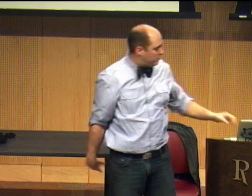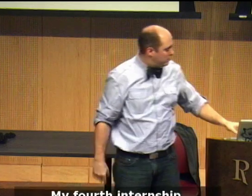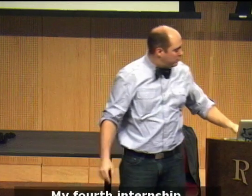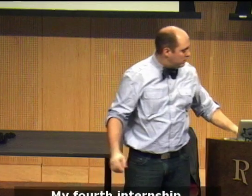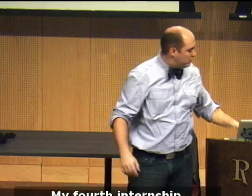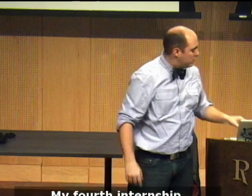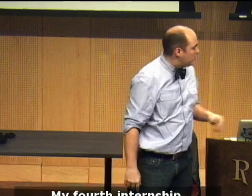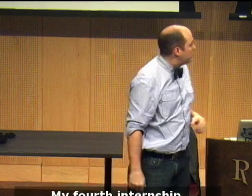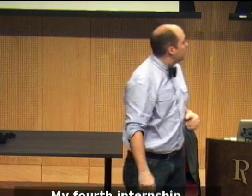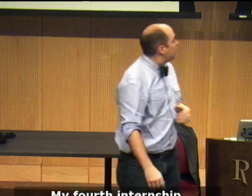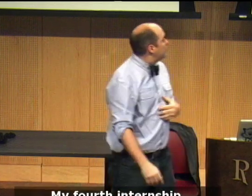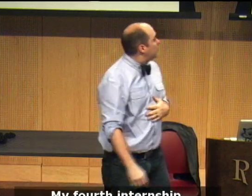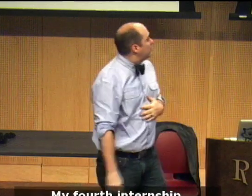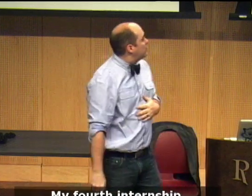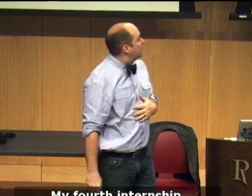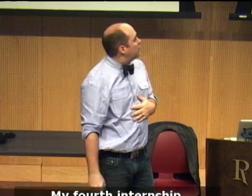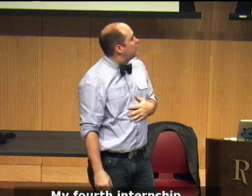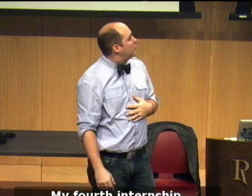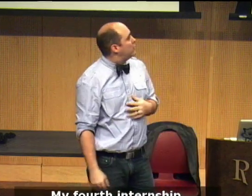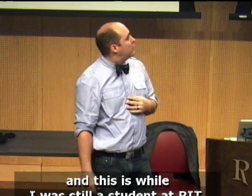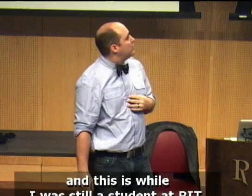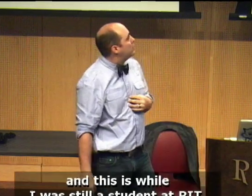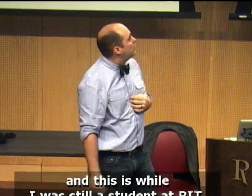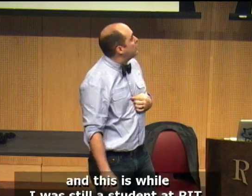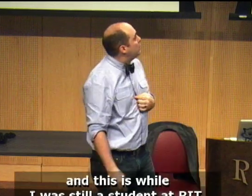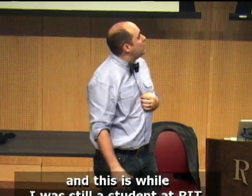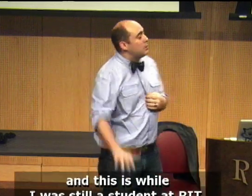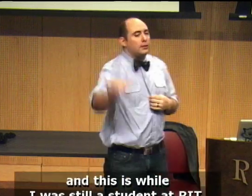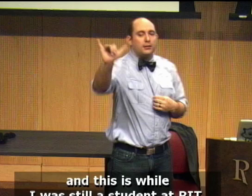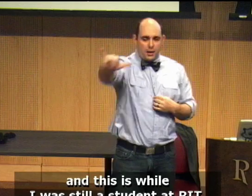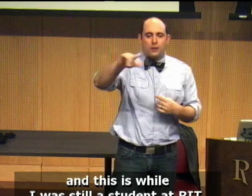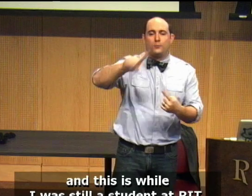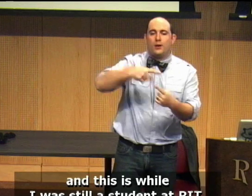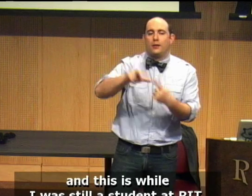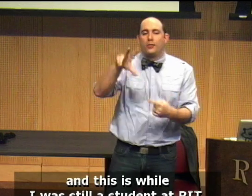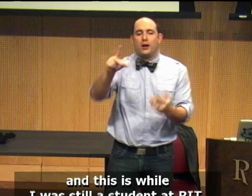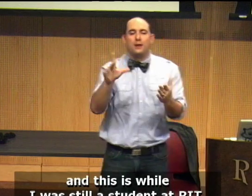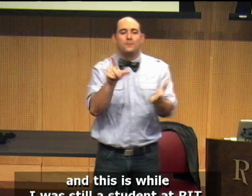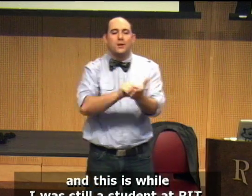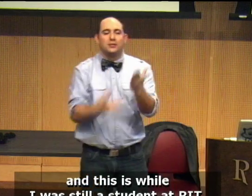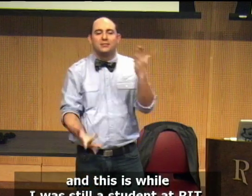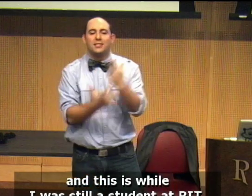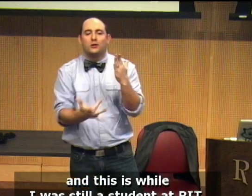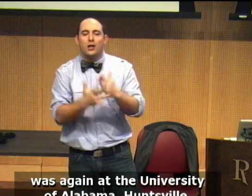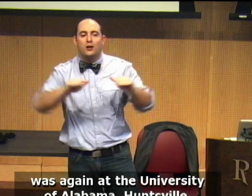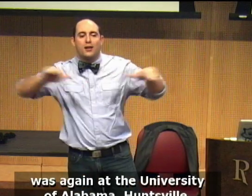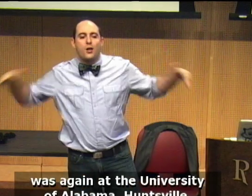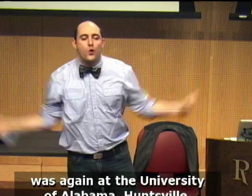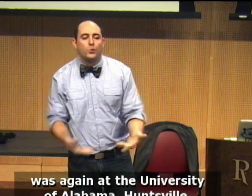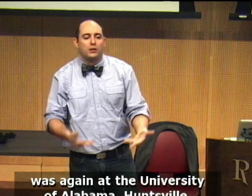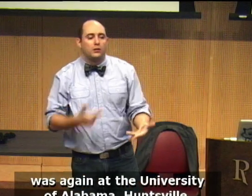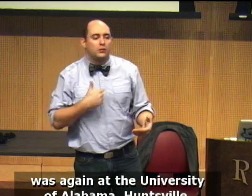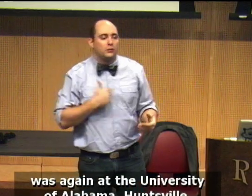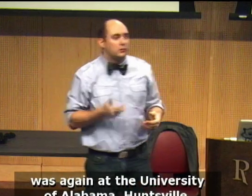My 4th internship, and this is while I was still a student at RIT, was again at the University